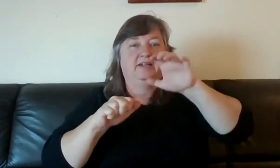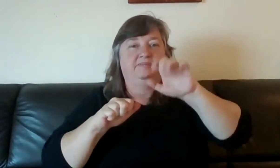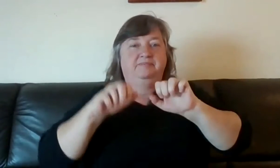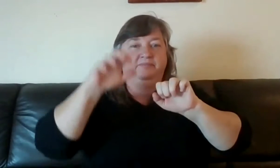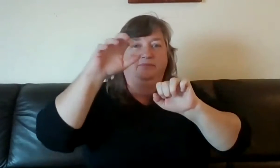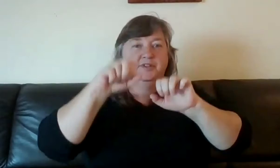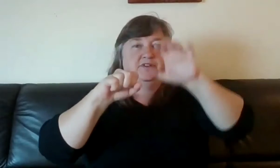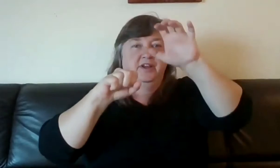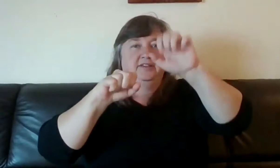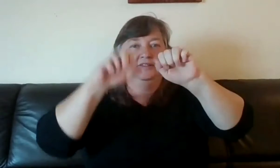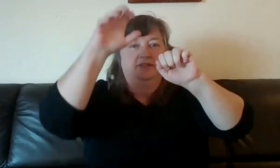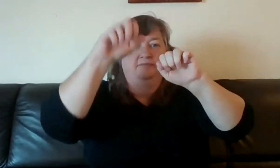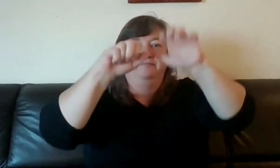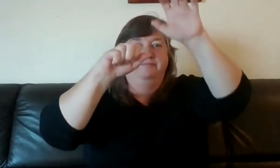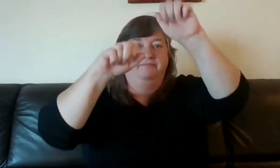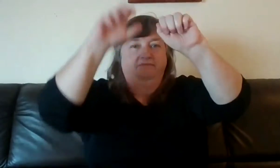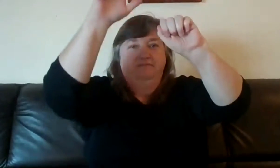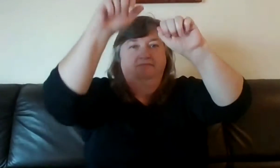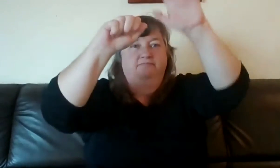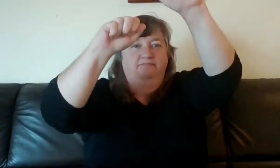climb with your hands.